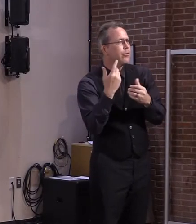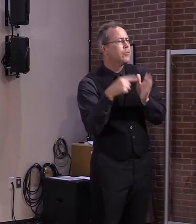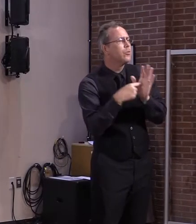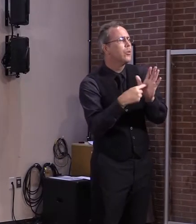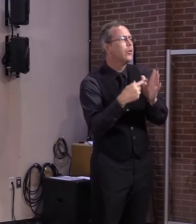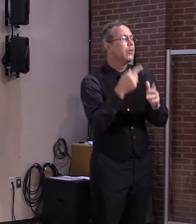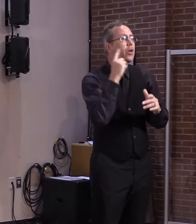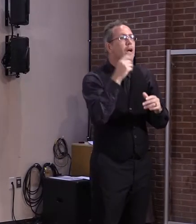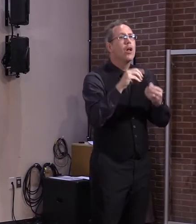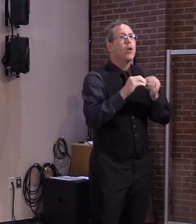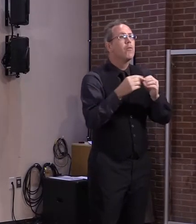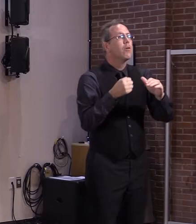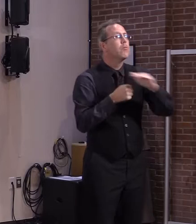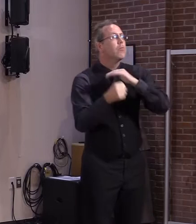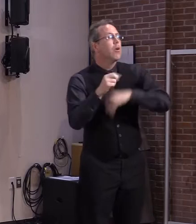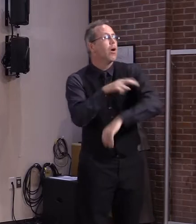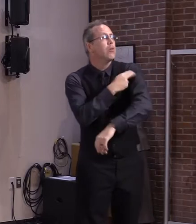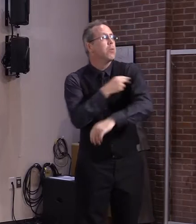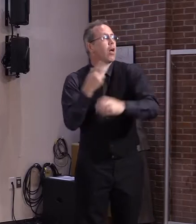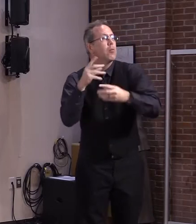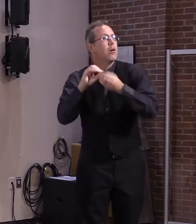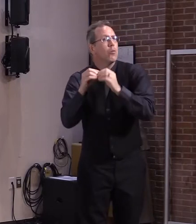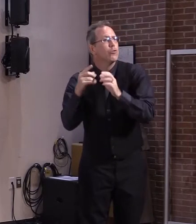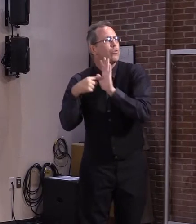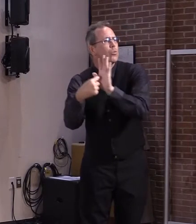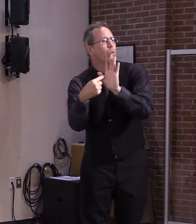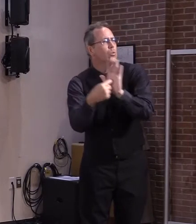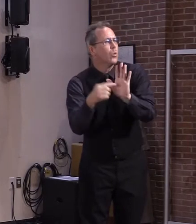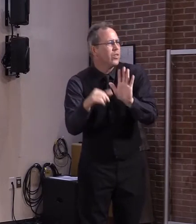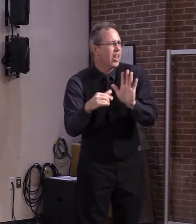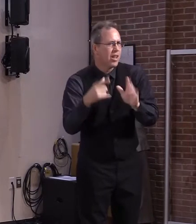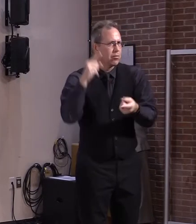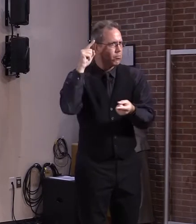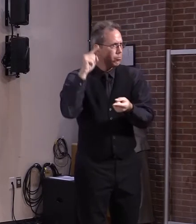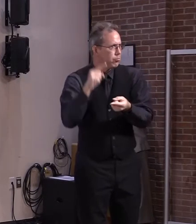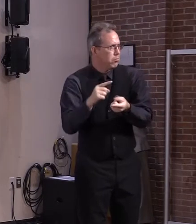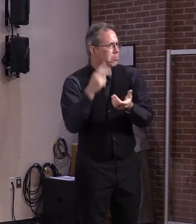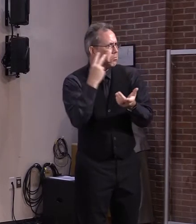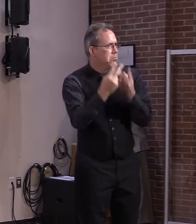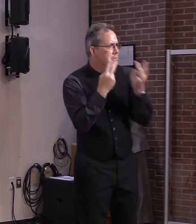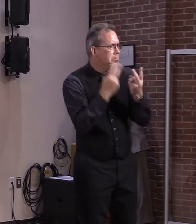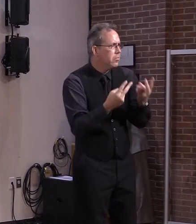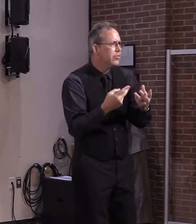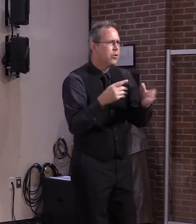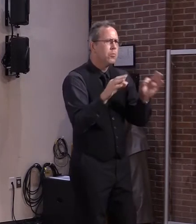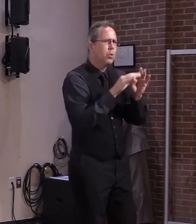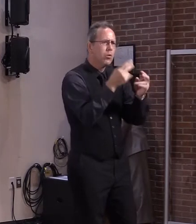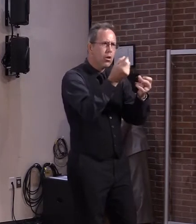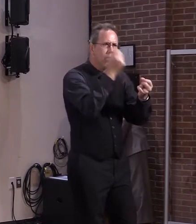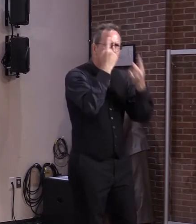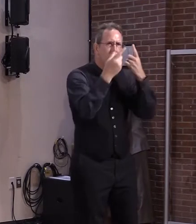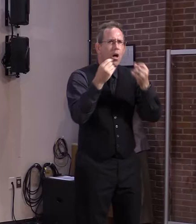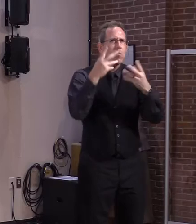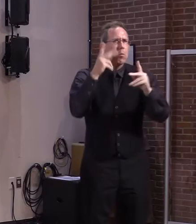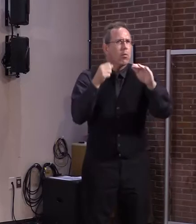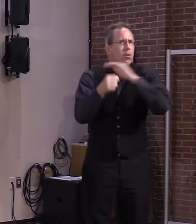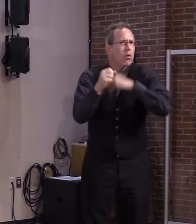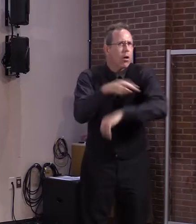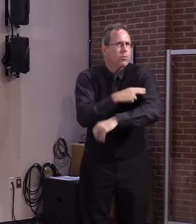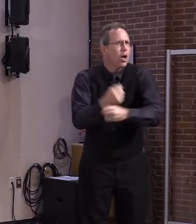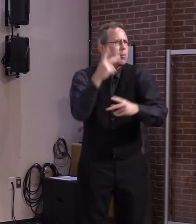make people vulnerable, and other useful information. In the meantime, please get